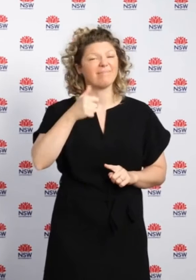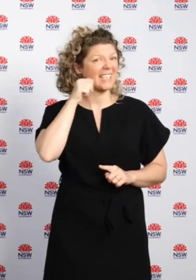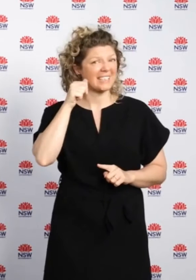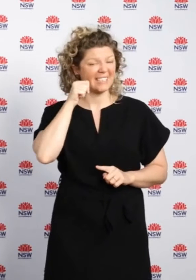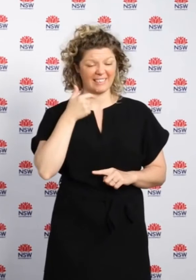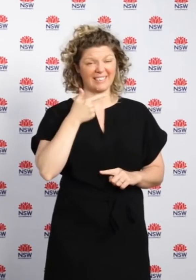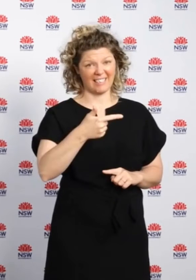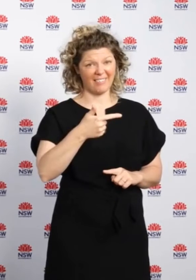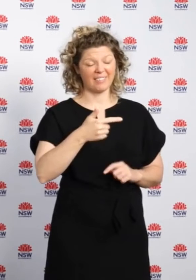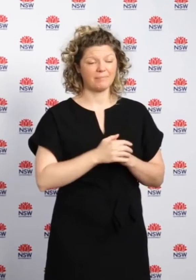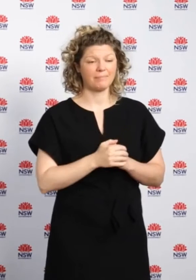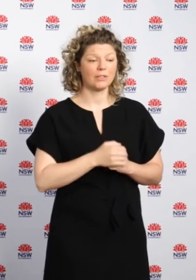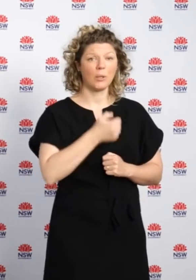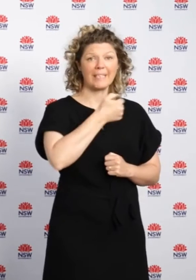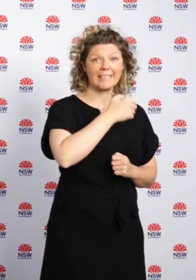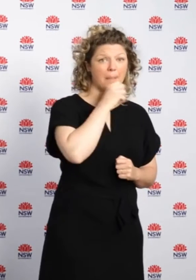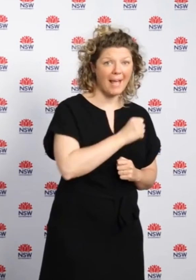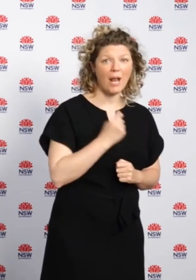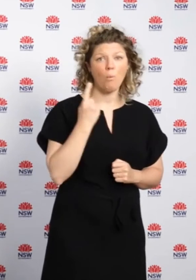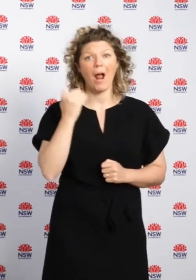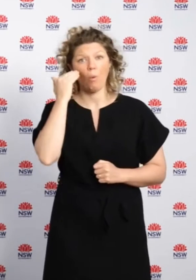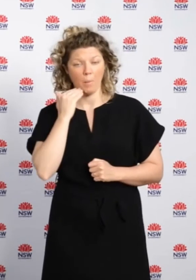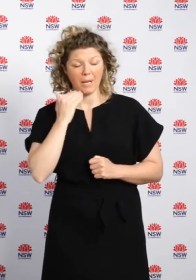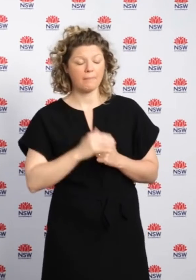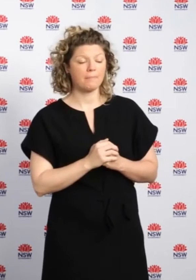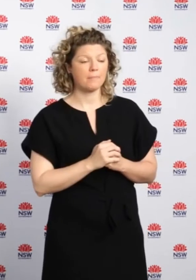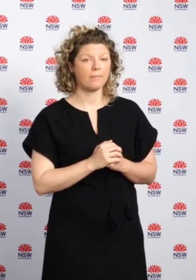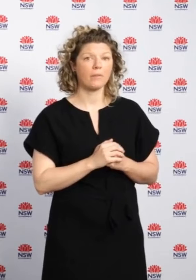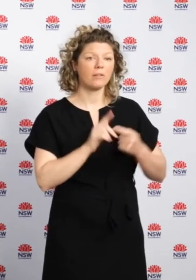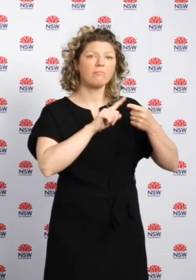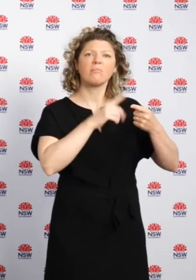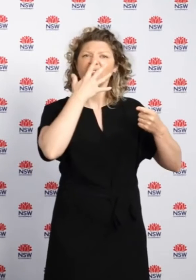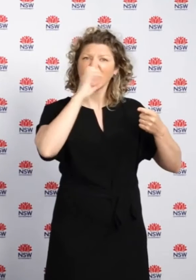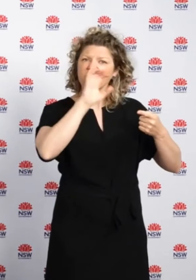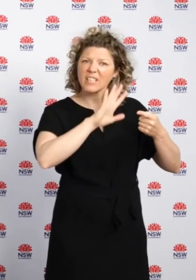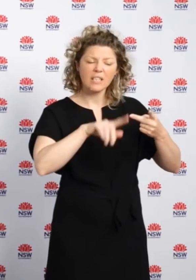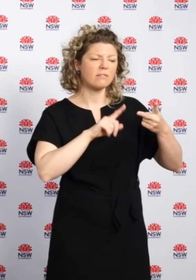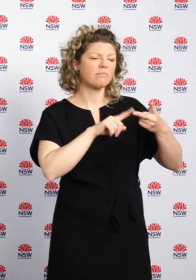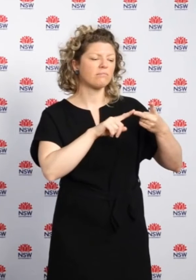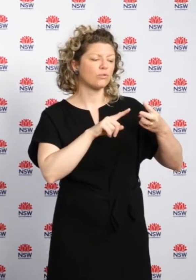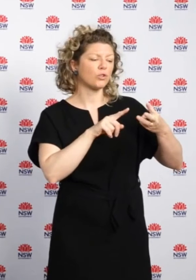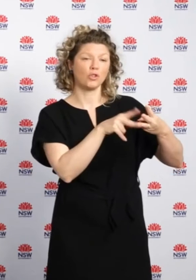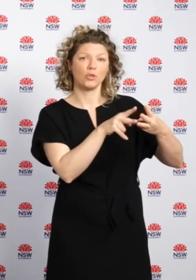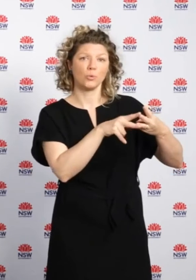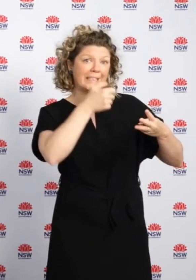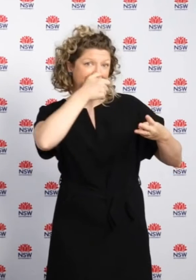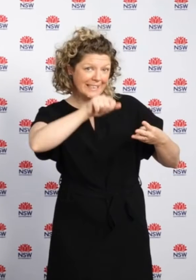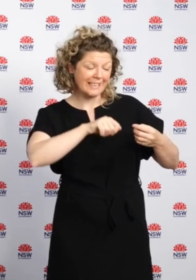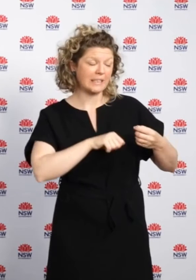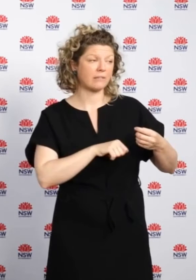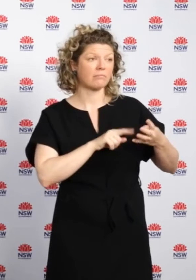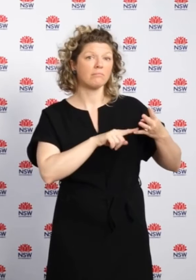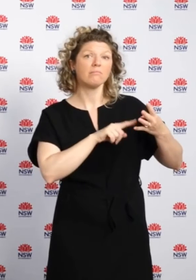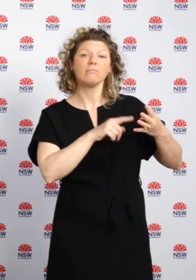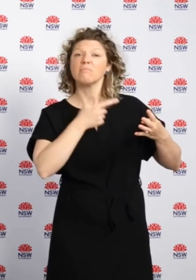6 men and 1 woman. 1 person was in their 50s, 2 people were in their 60s, 3 people